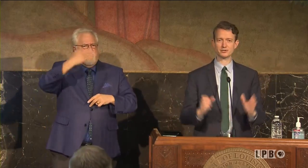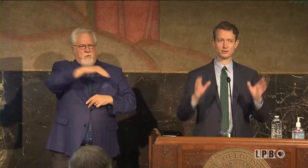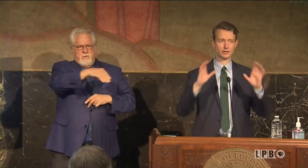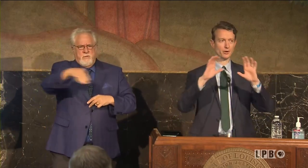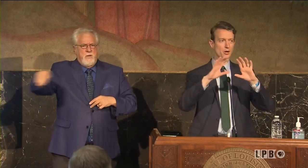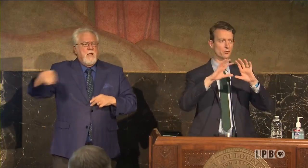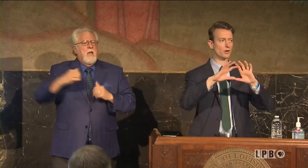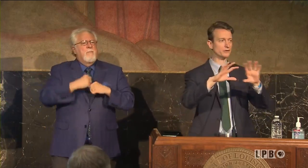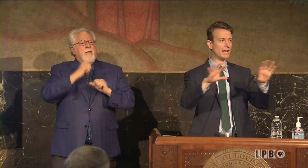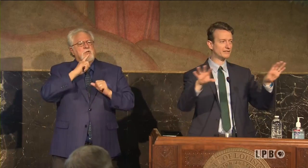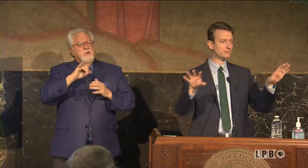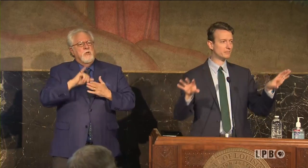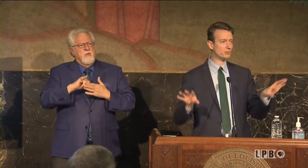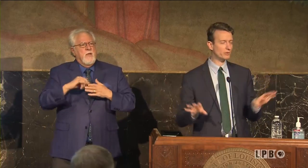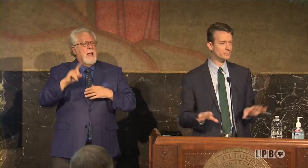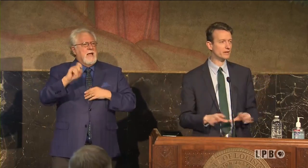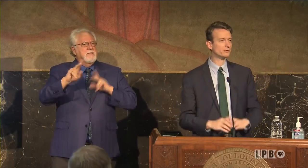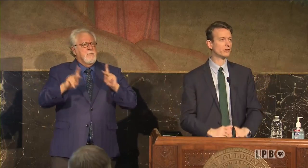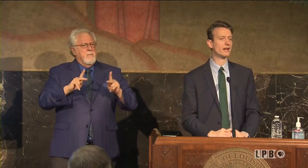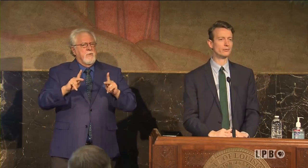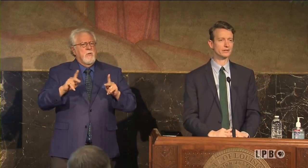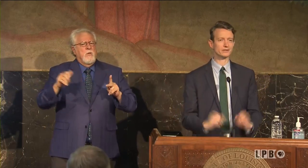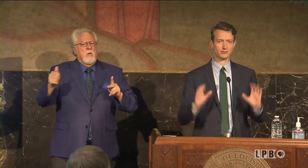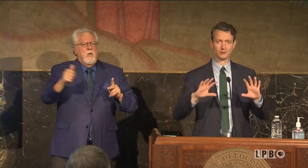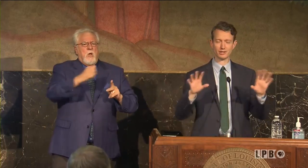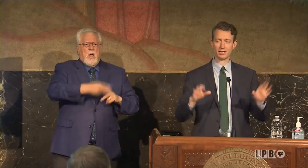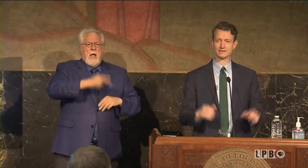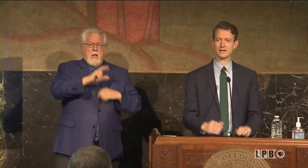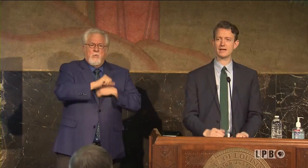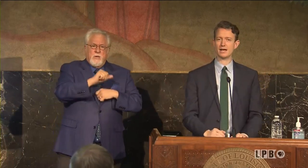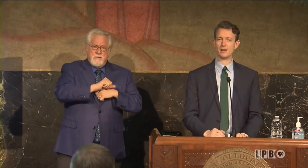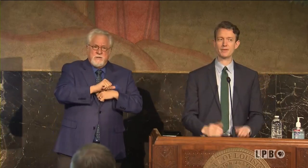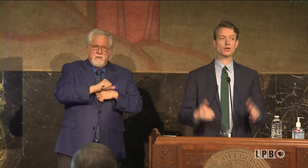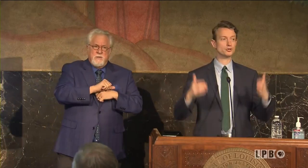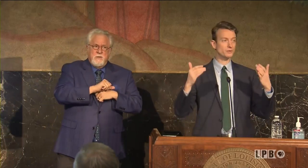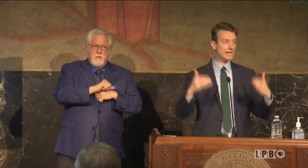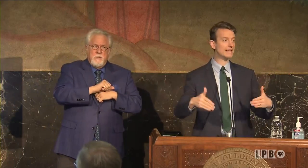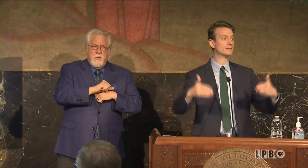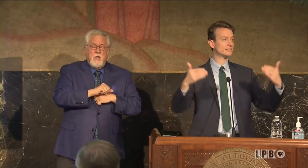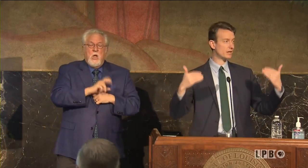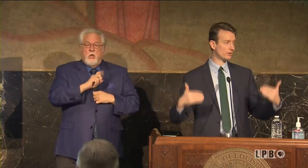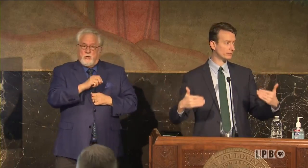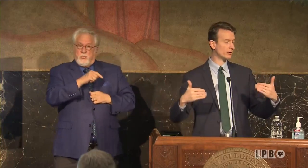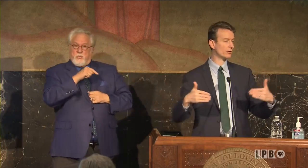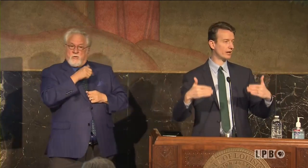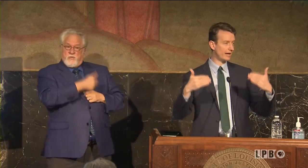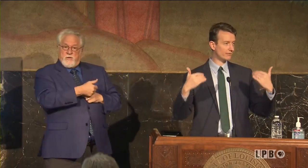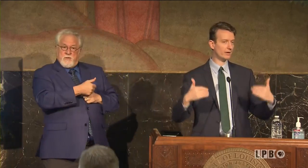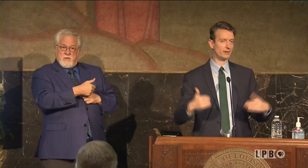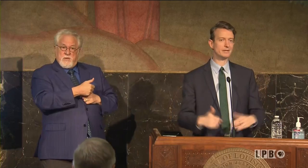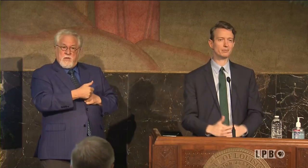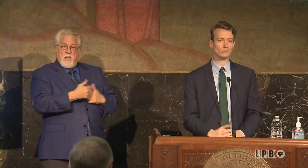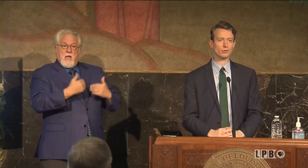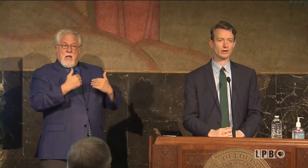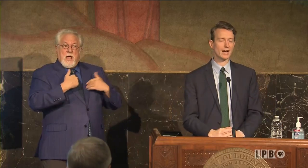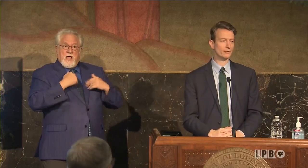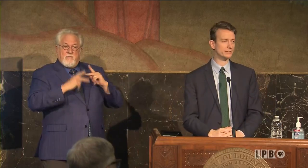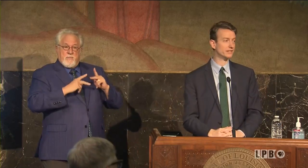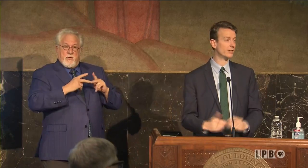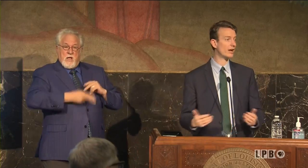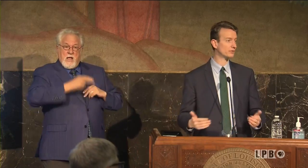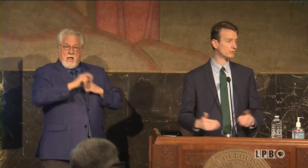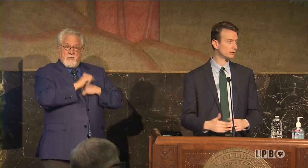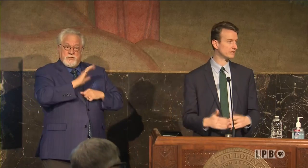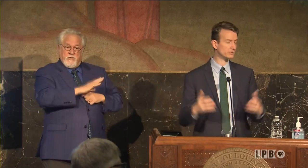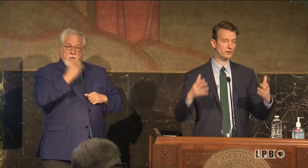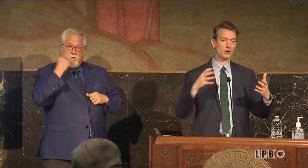risk, making sure that we're also asking people who themselves are not high risk on the front lines, do they themselves have people who are in high risk